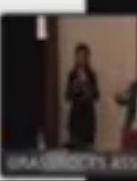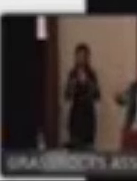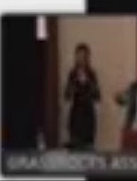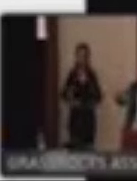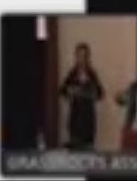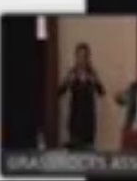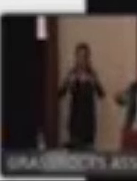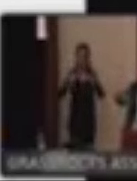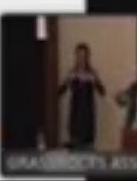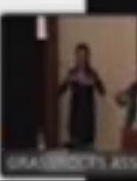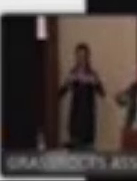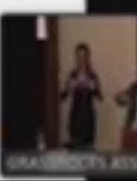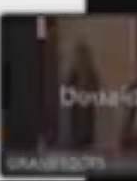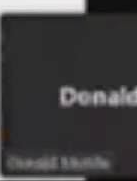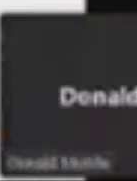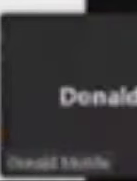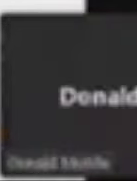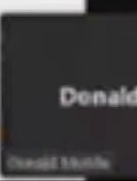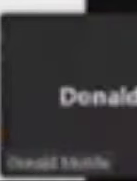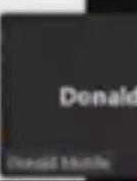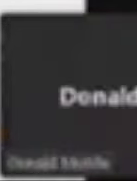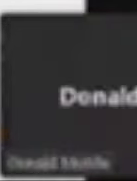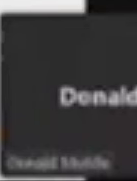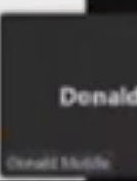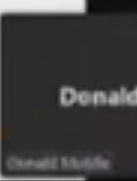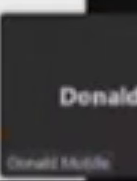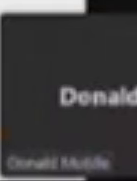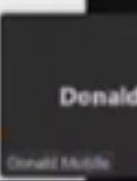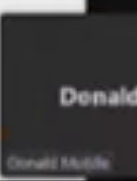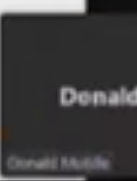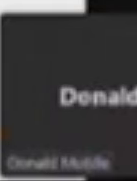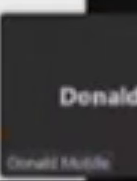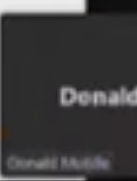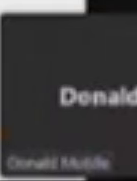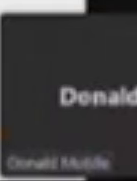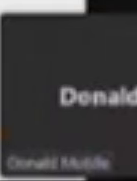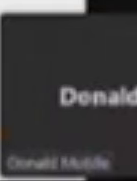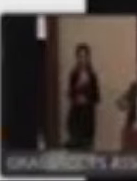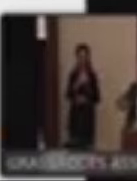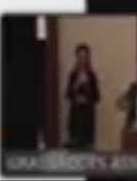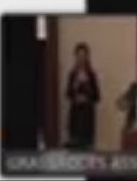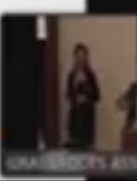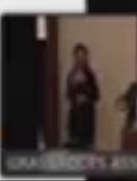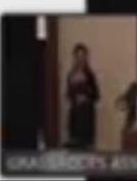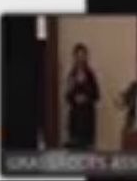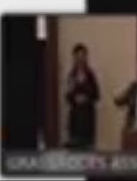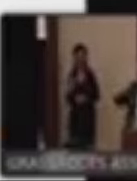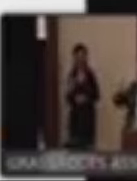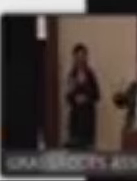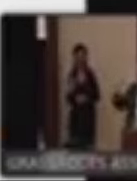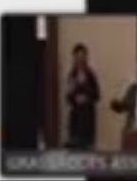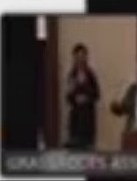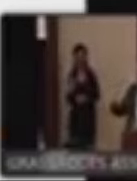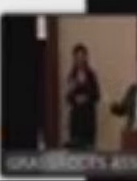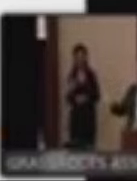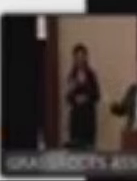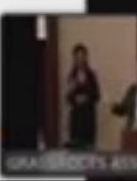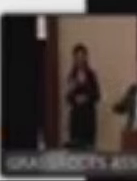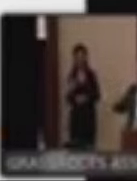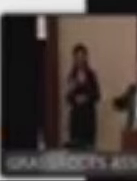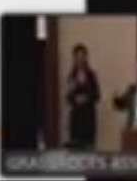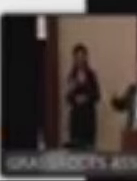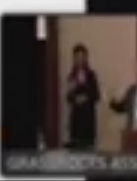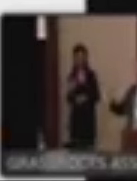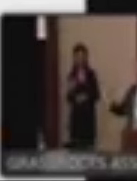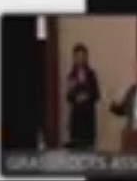an M2 macrophage, which is a pro-inflammatory macrophage, to an M1, which